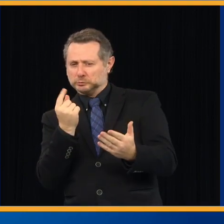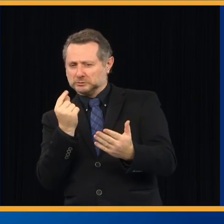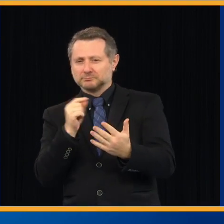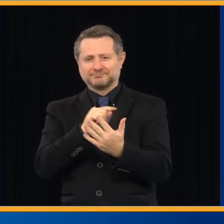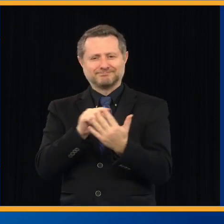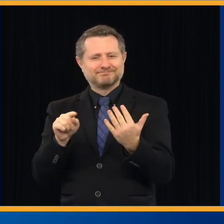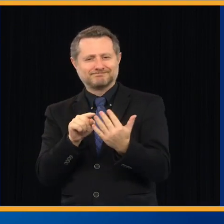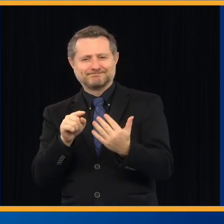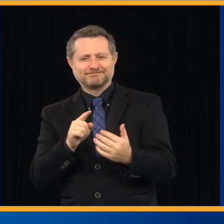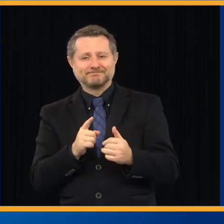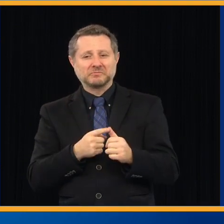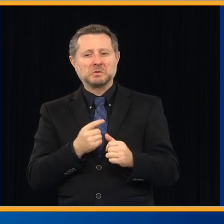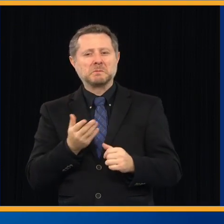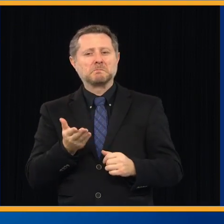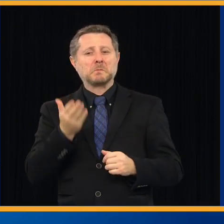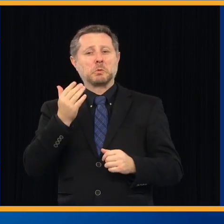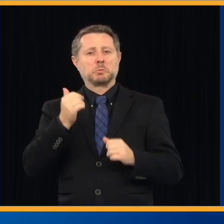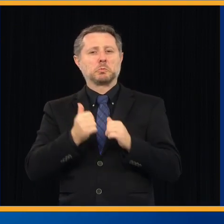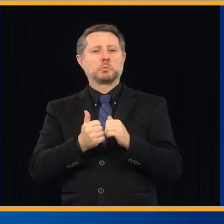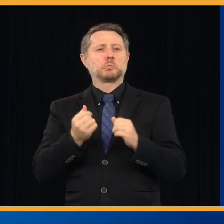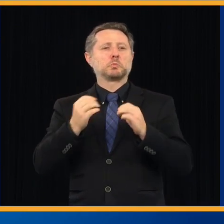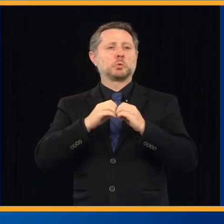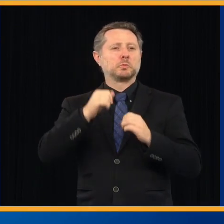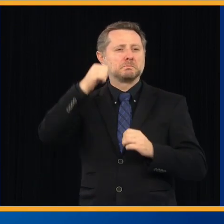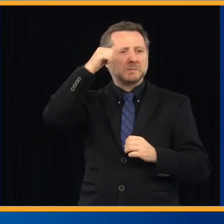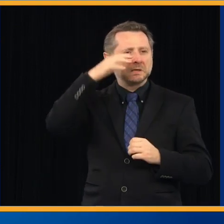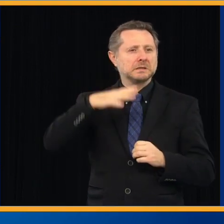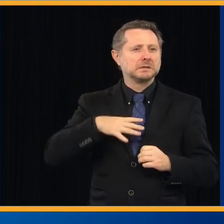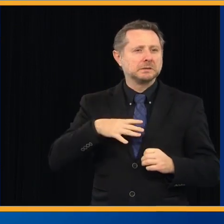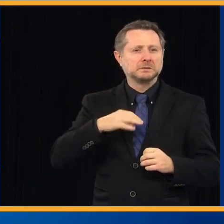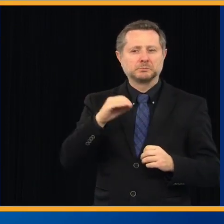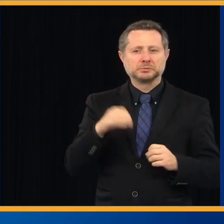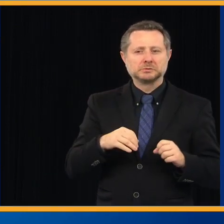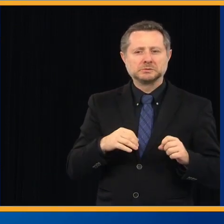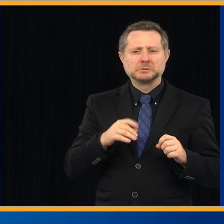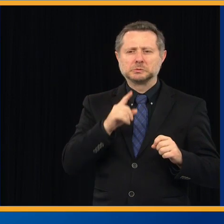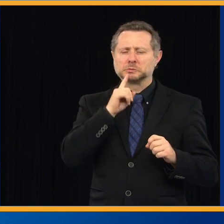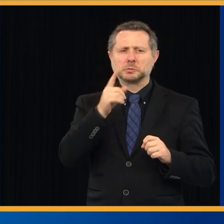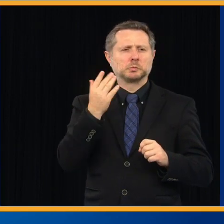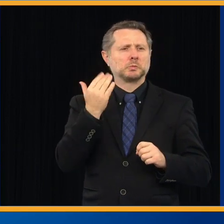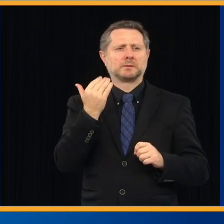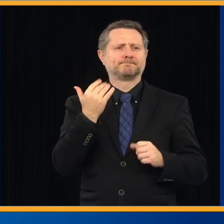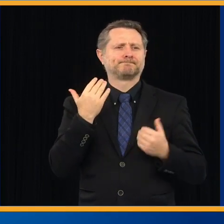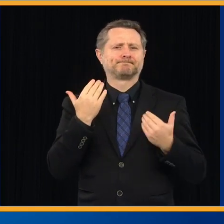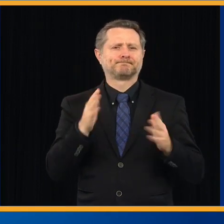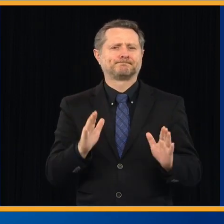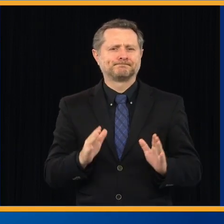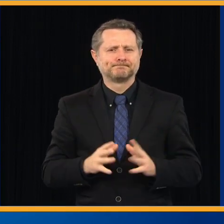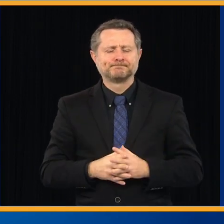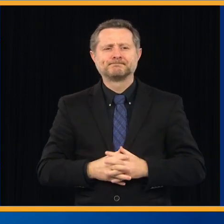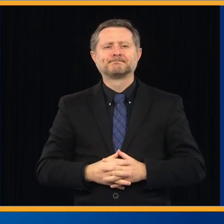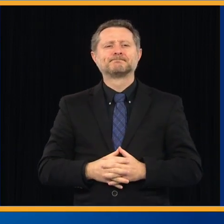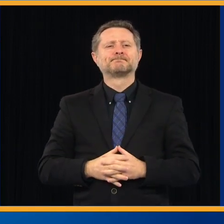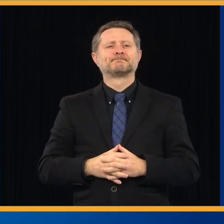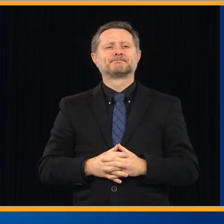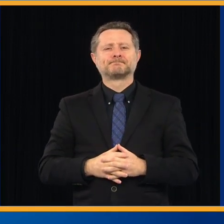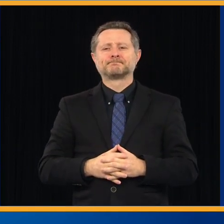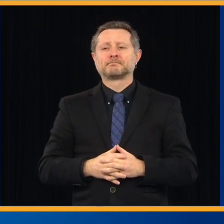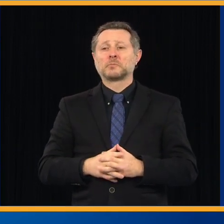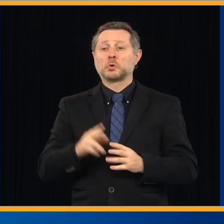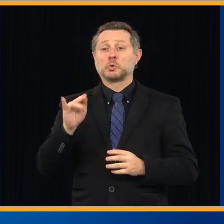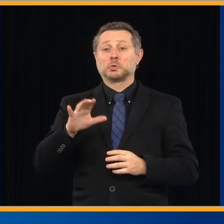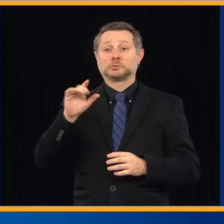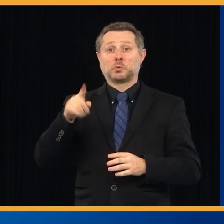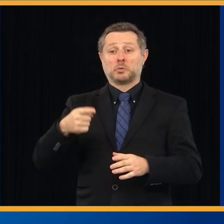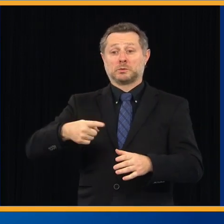male than female. Not exactly sure why that is. In New York City, you